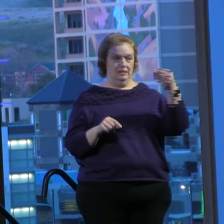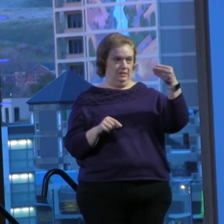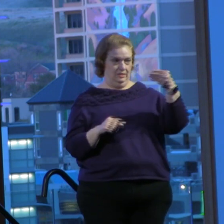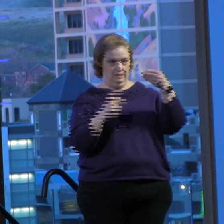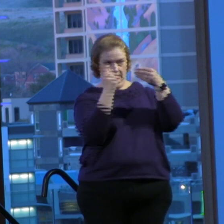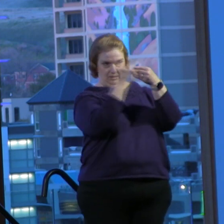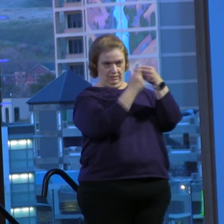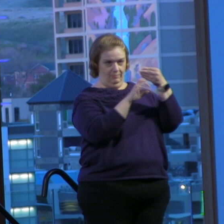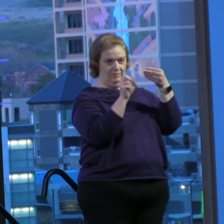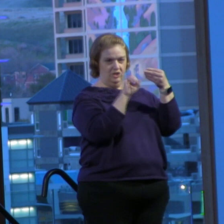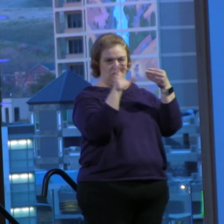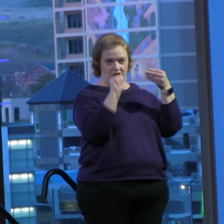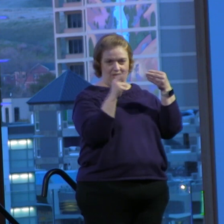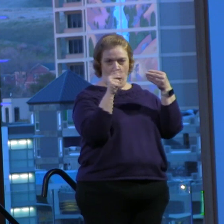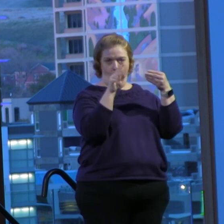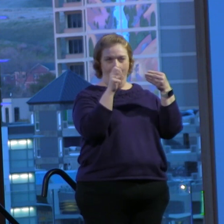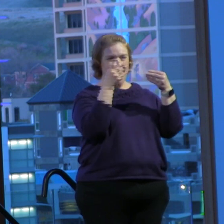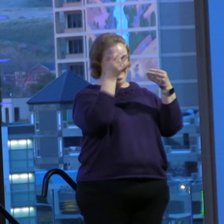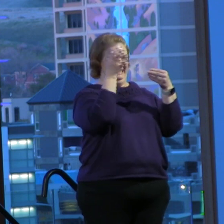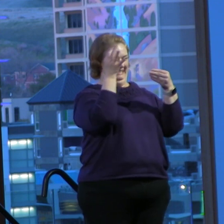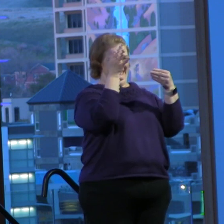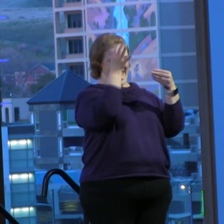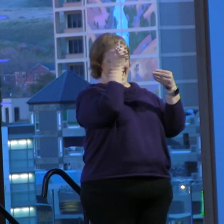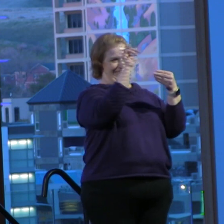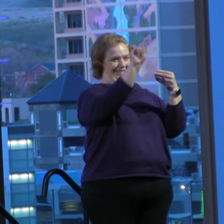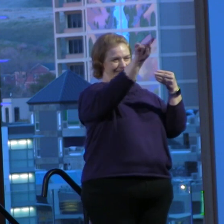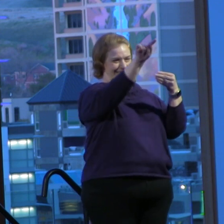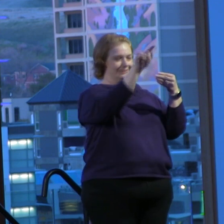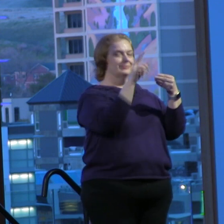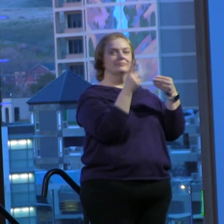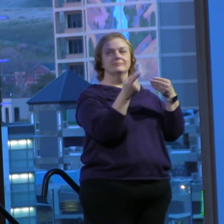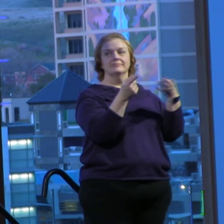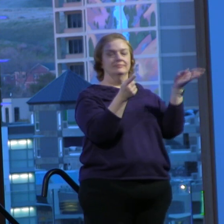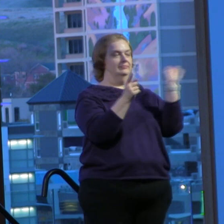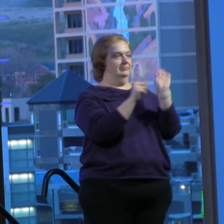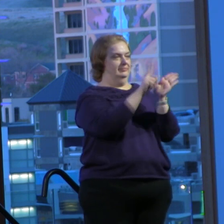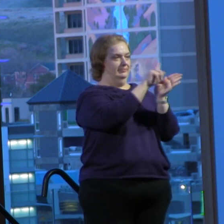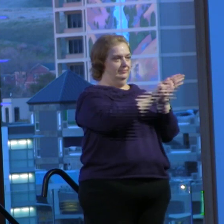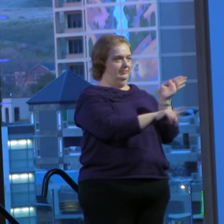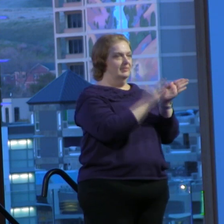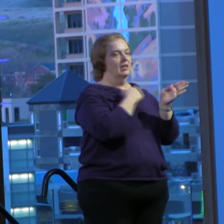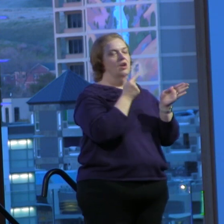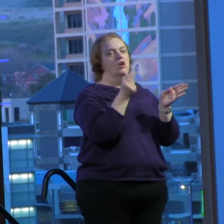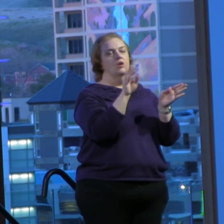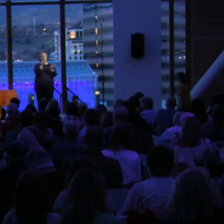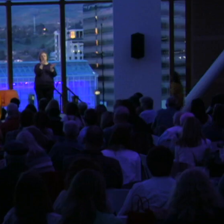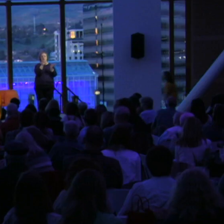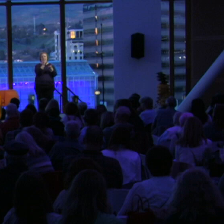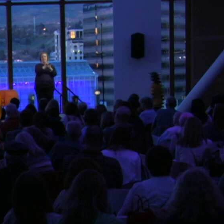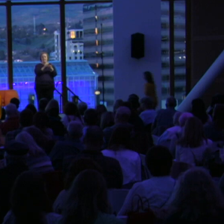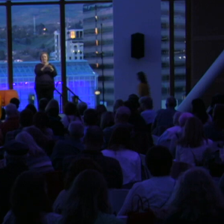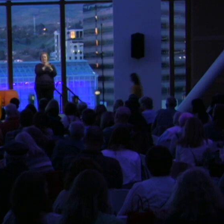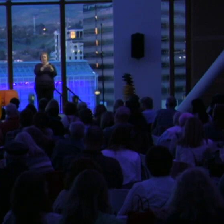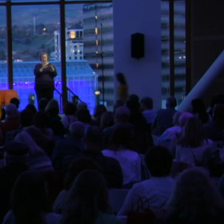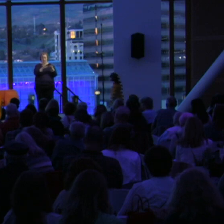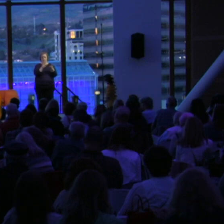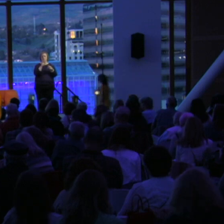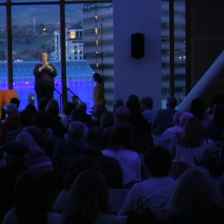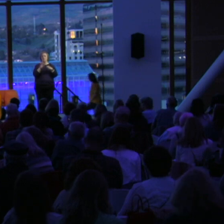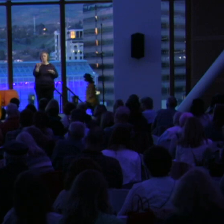Jessica Holmes, who you just met, or meet again. This side was done by our graphic designer, Julia Green.